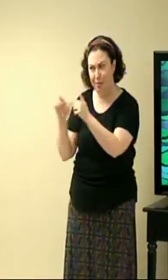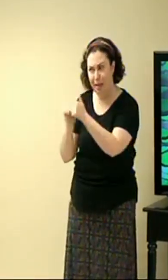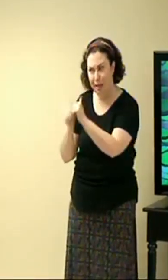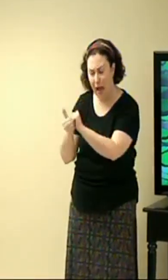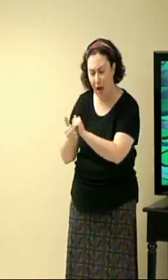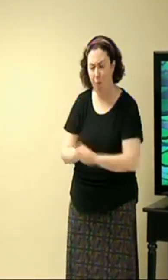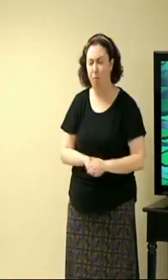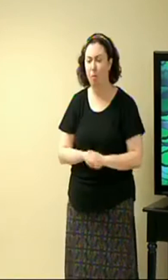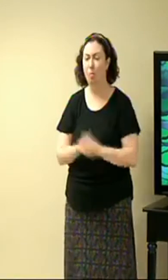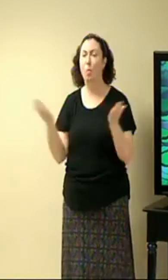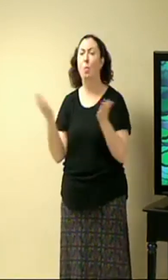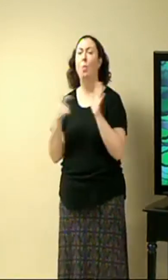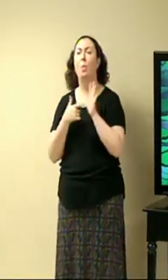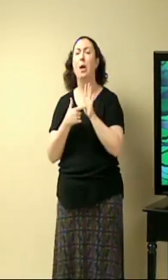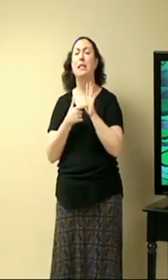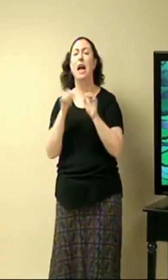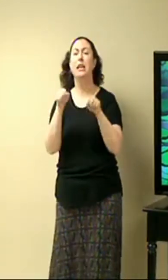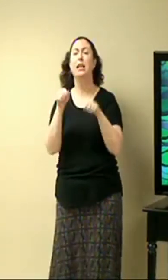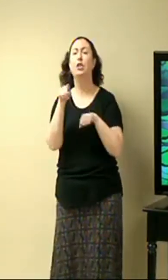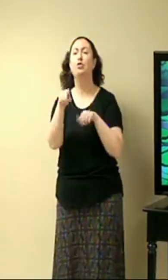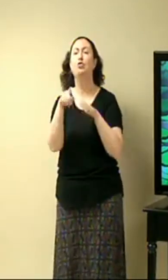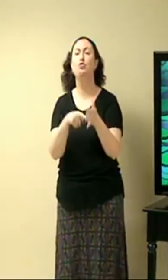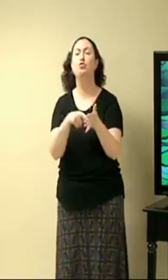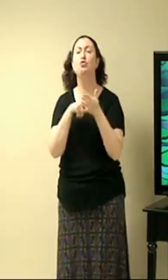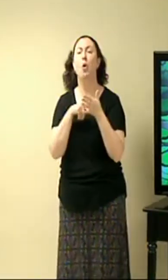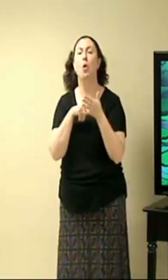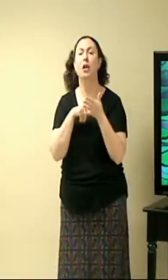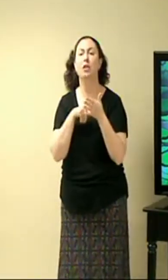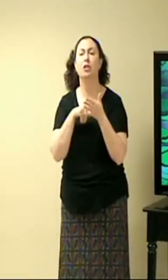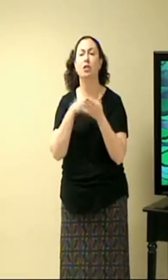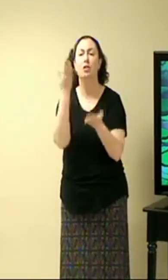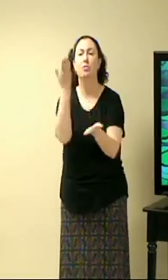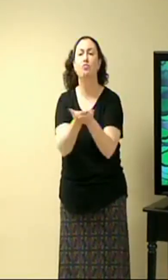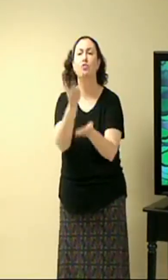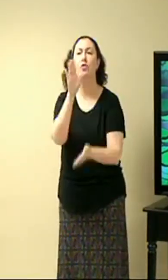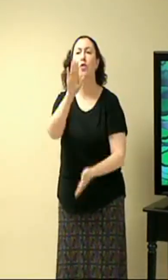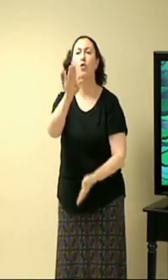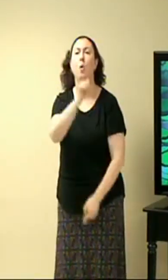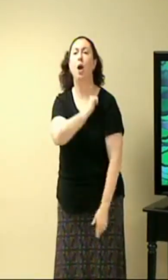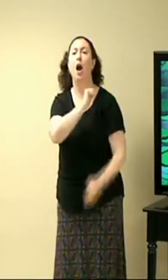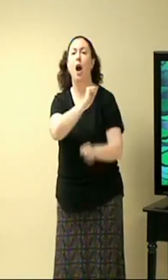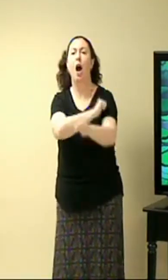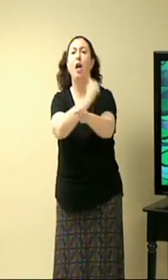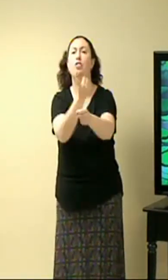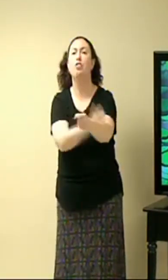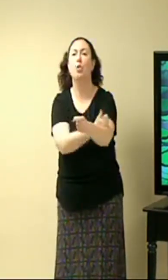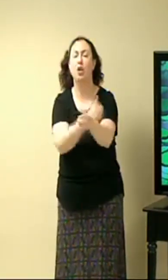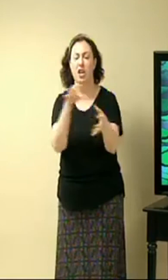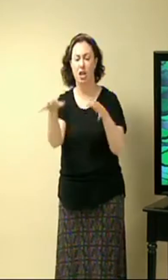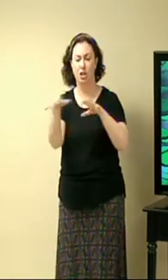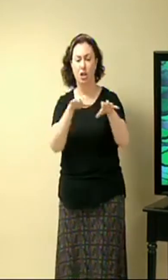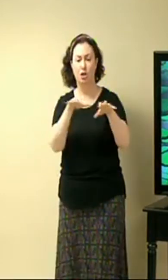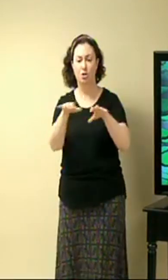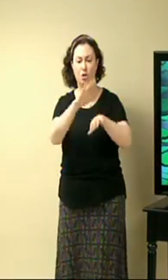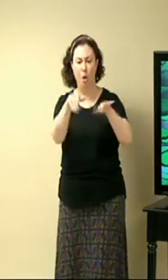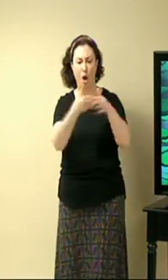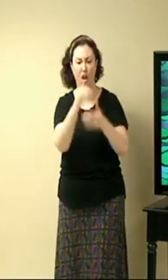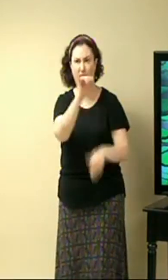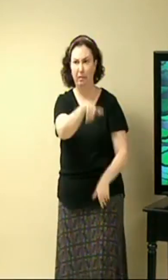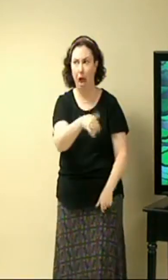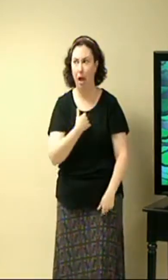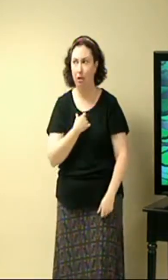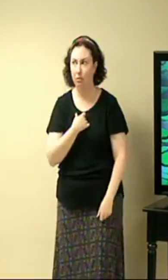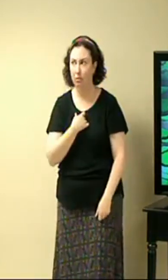what sign can you show us to prove your authority to do all of this? Notice that they don't say Jesus is wrong. They're